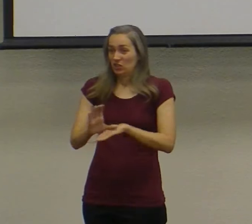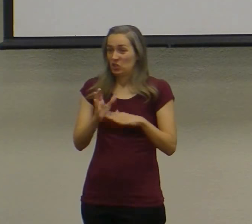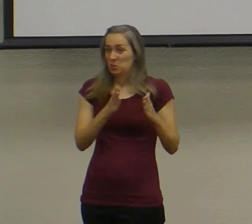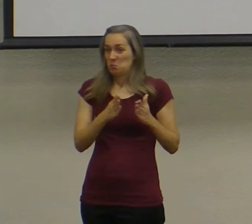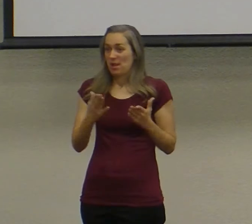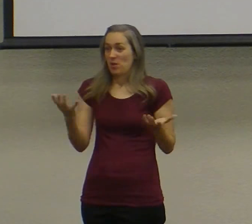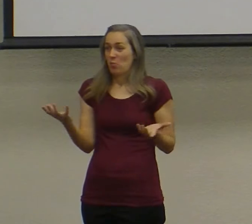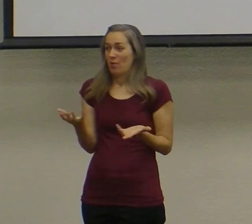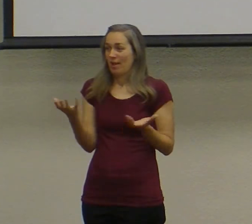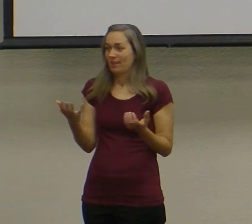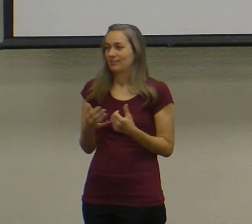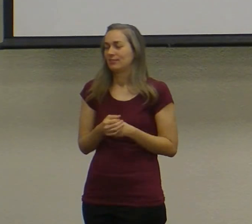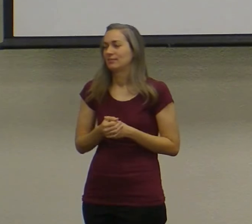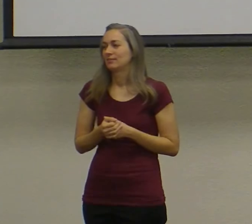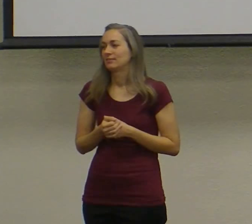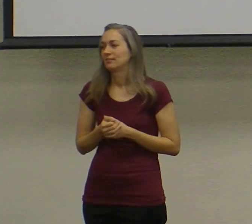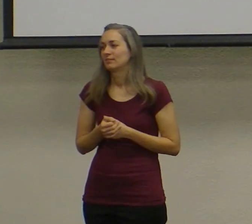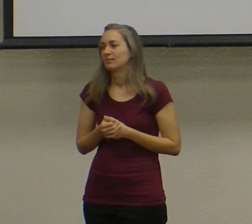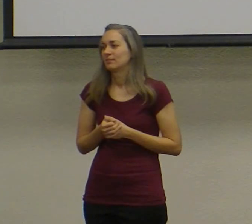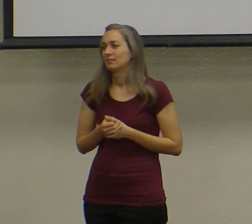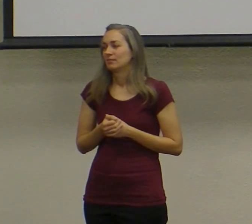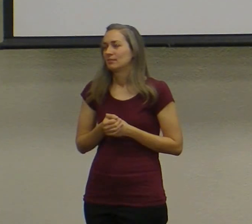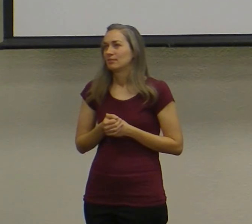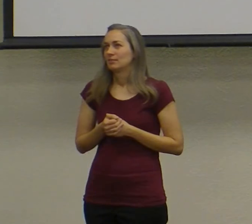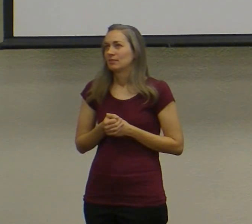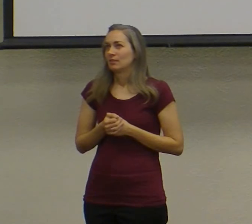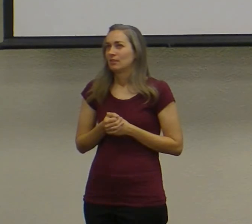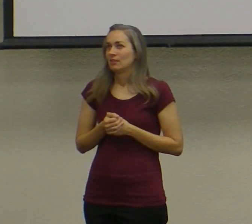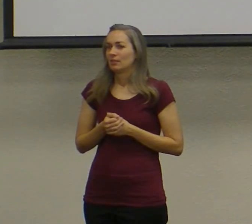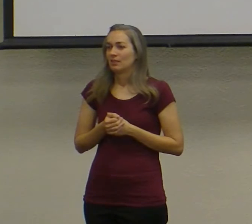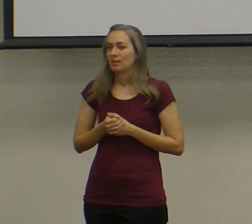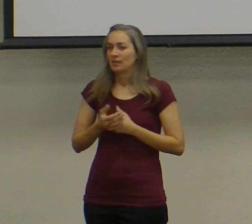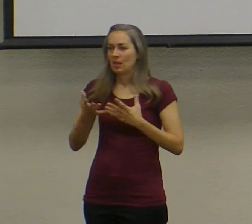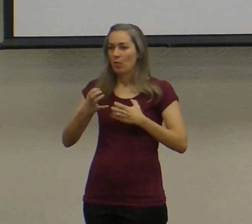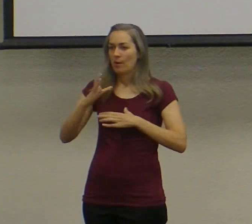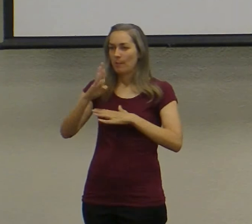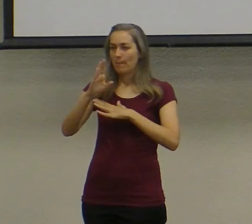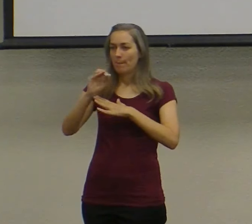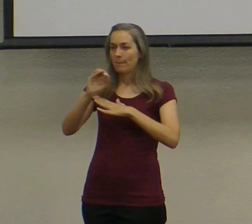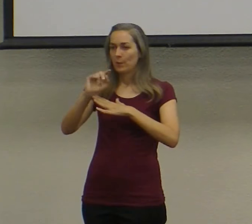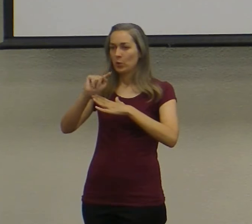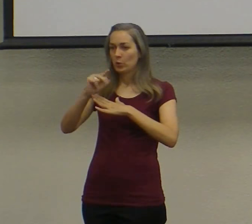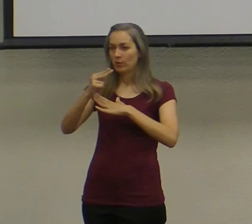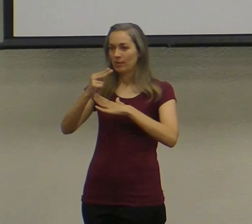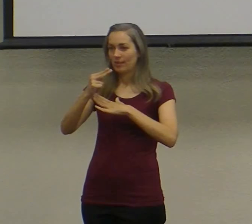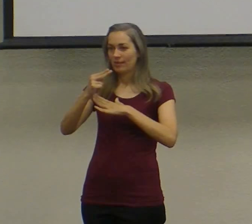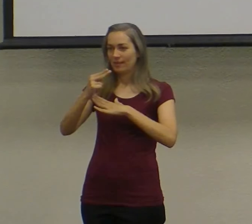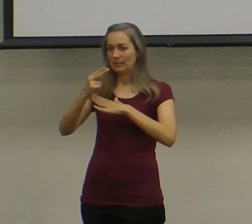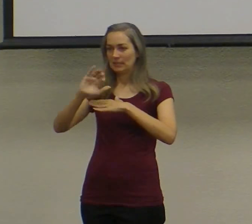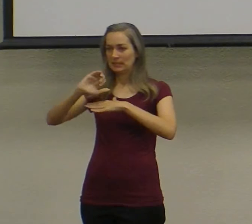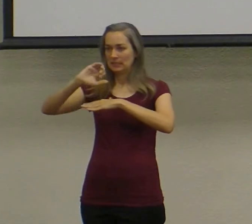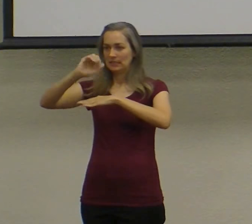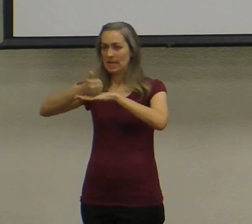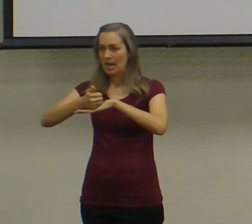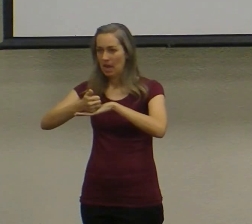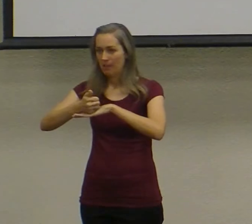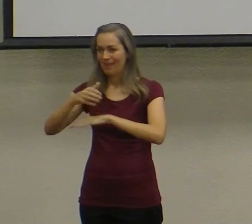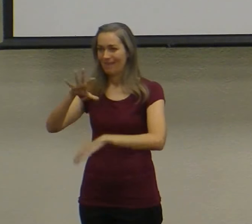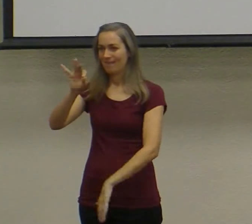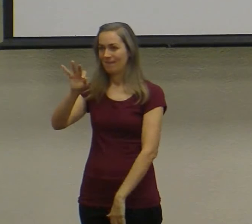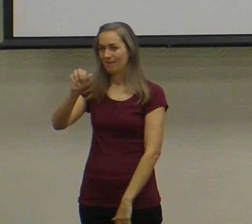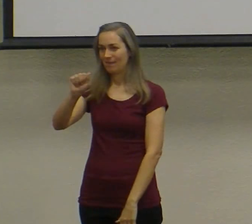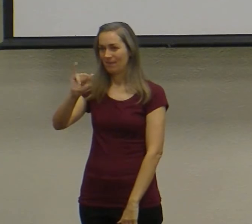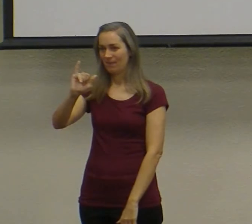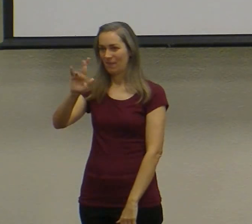for the big part of the summer was setting up a booth in the Lincoln County Fair and using the booth as a means to reach out to the